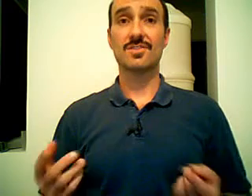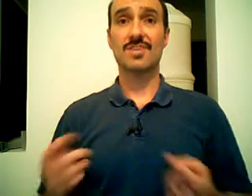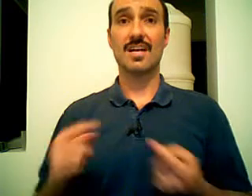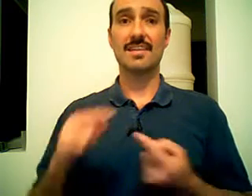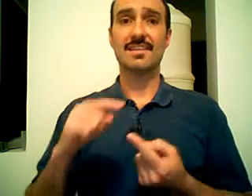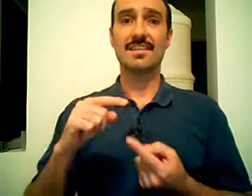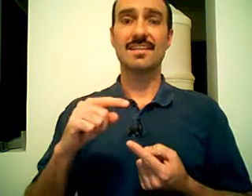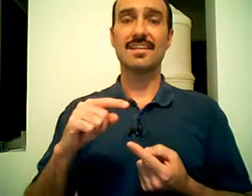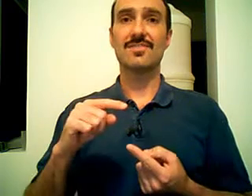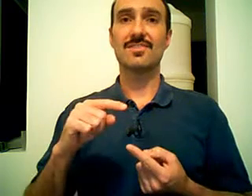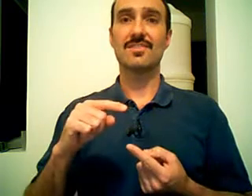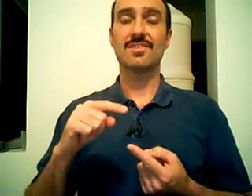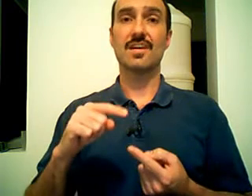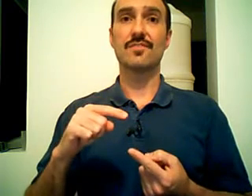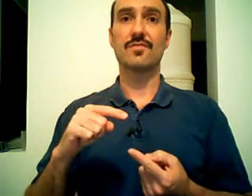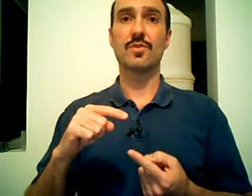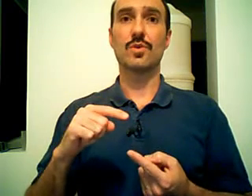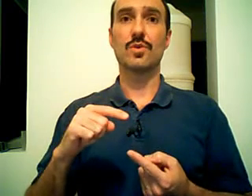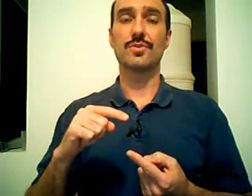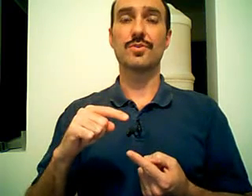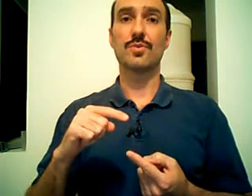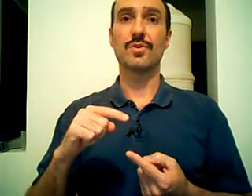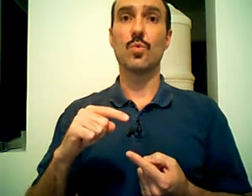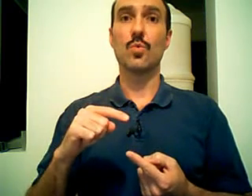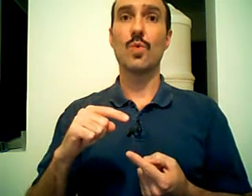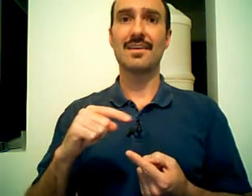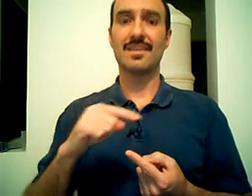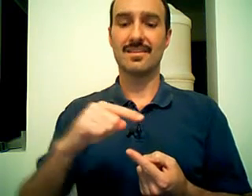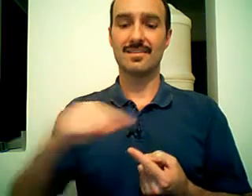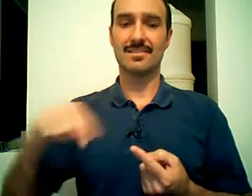sign is a sign for the word when.